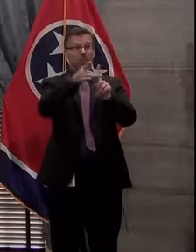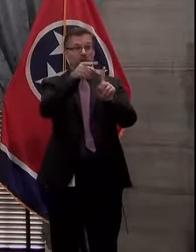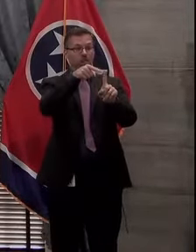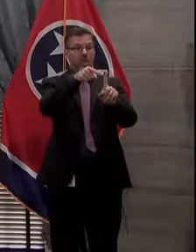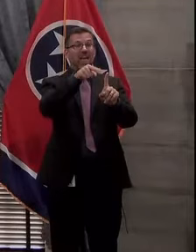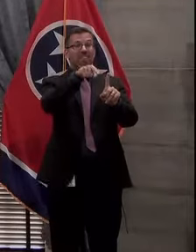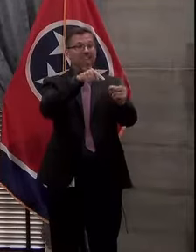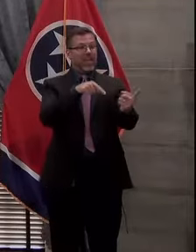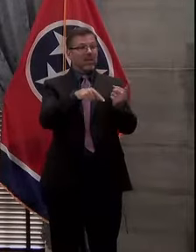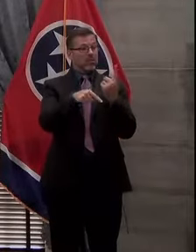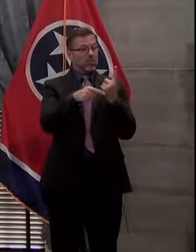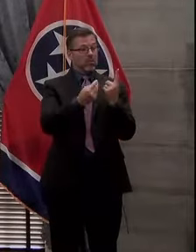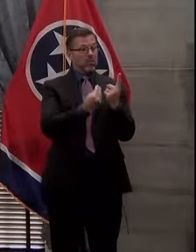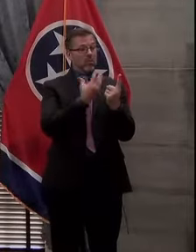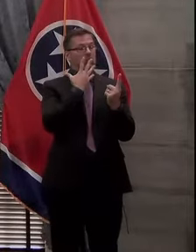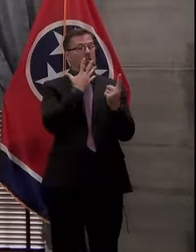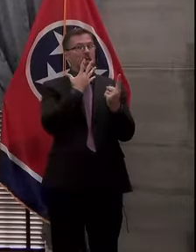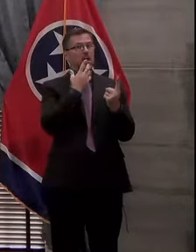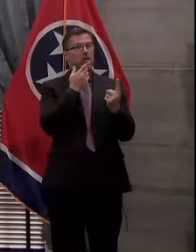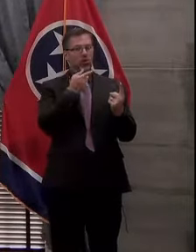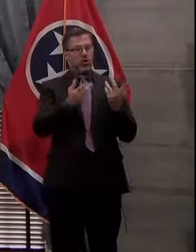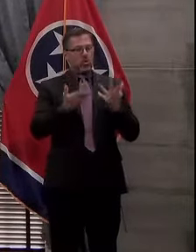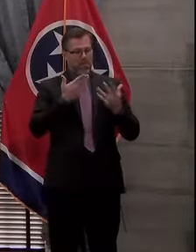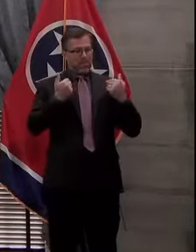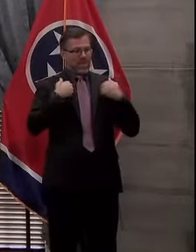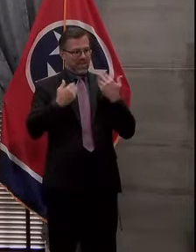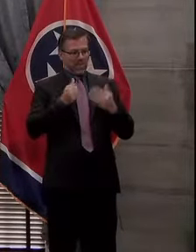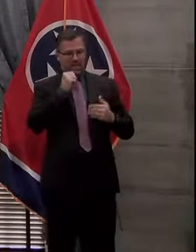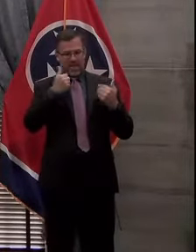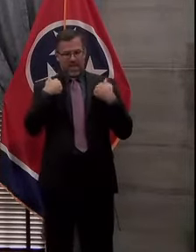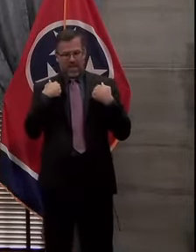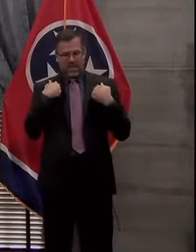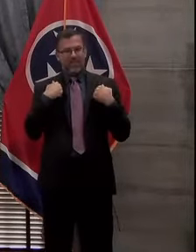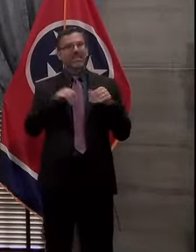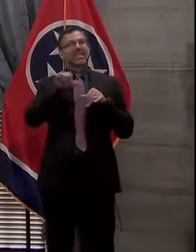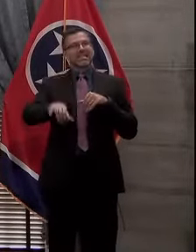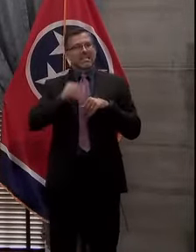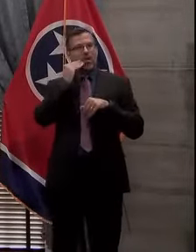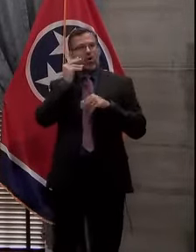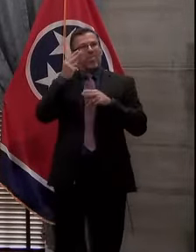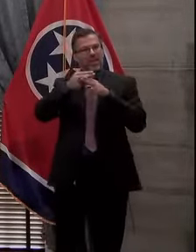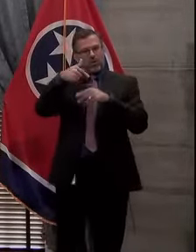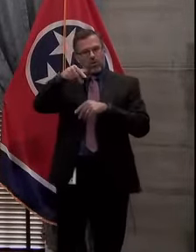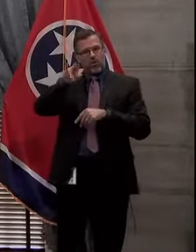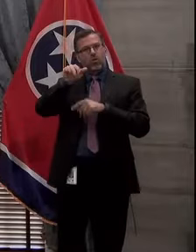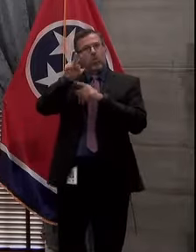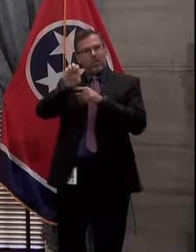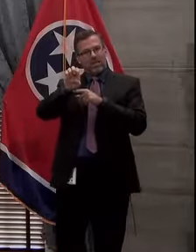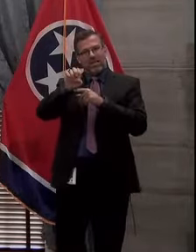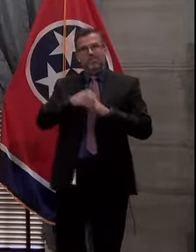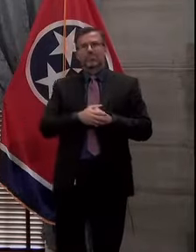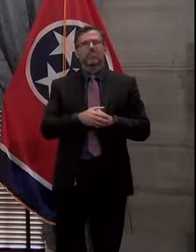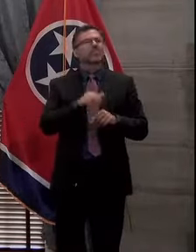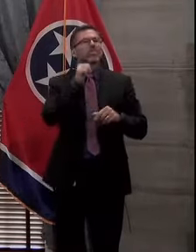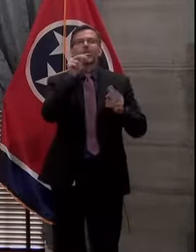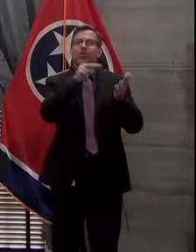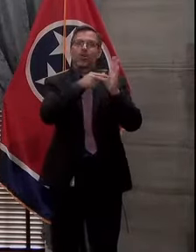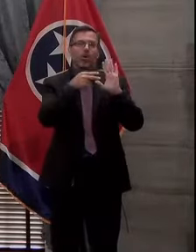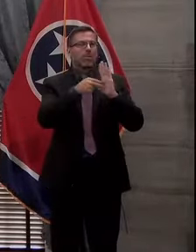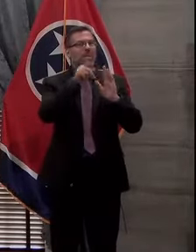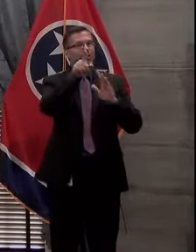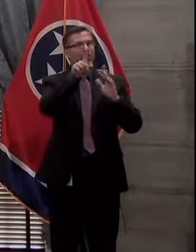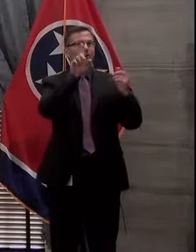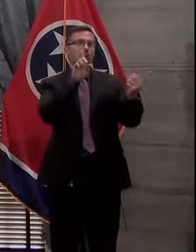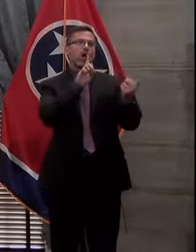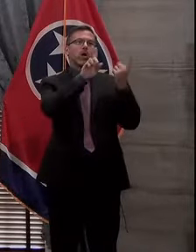what exposure really means, and that is close contact. It is not passing by somebody at the front desk.